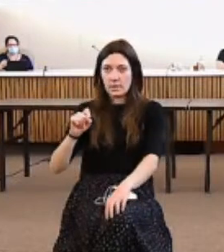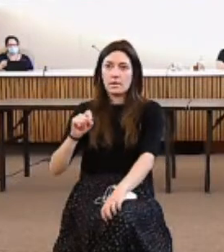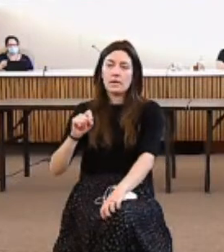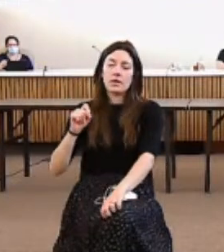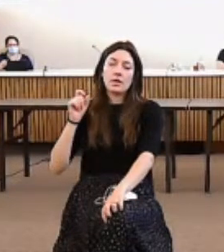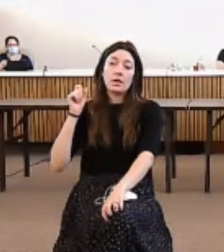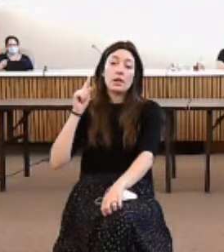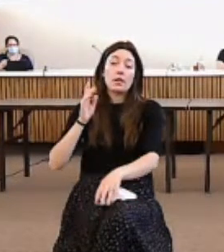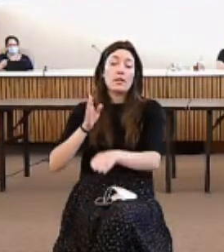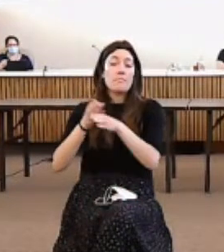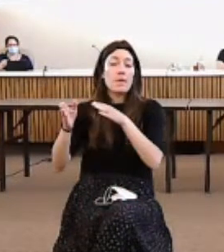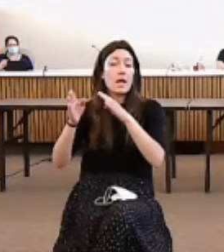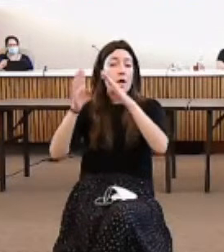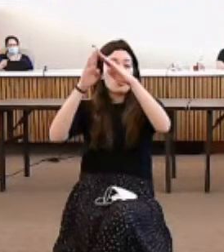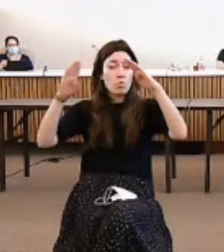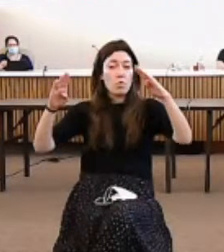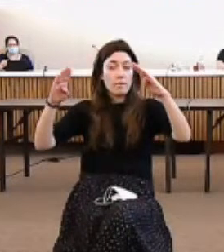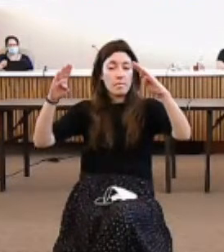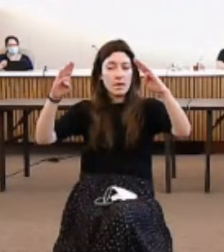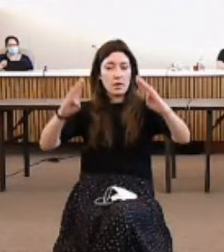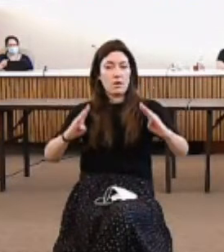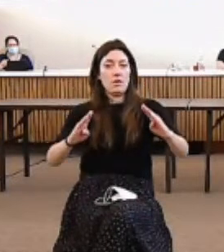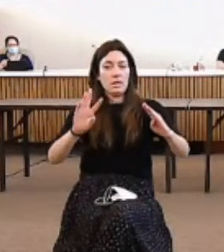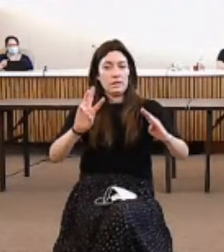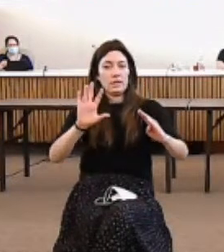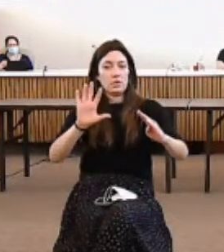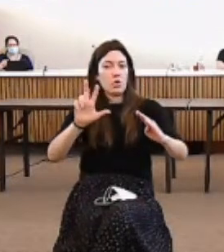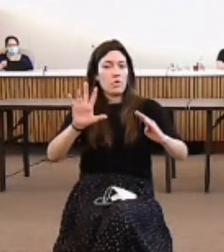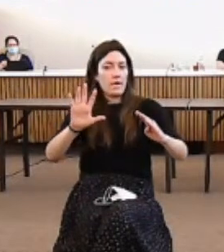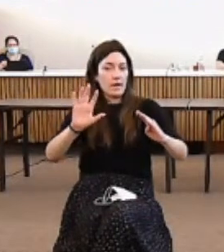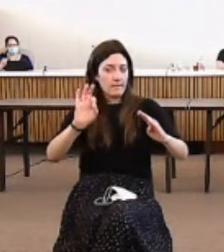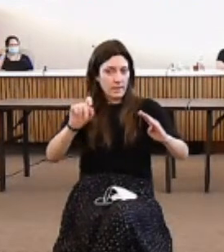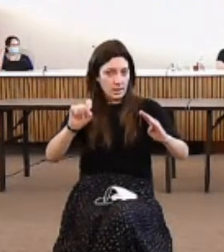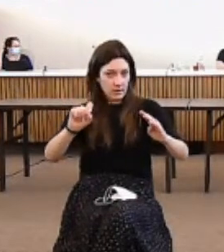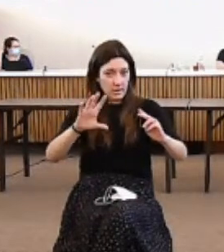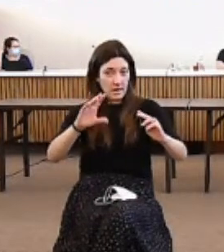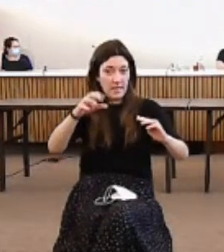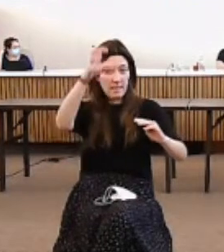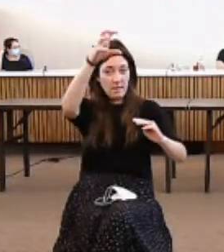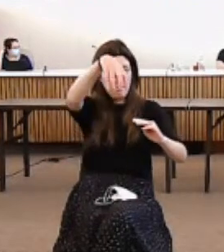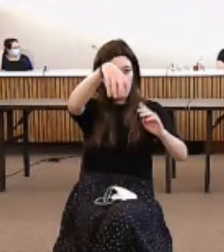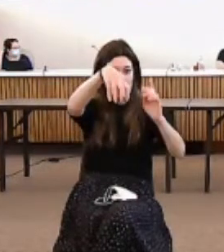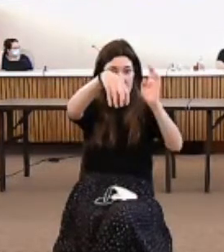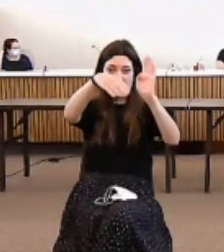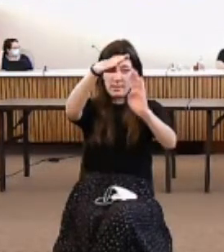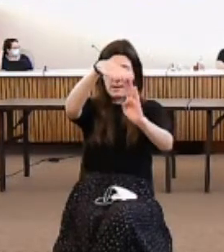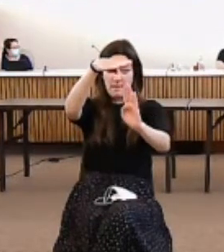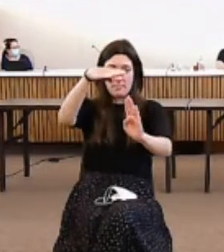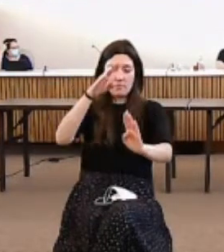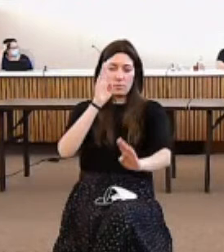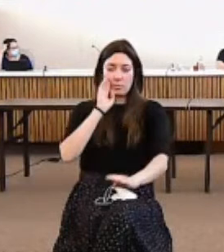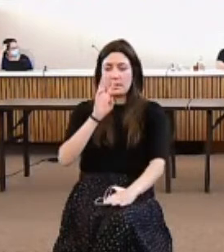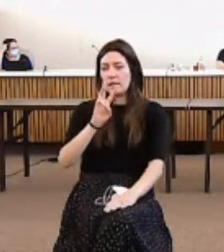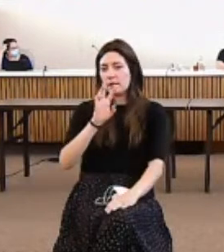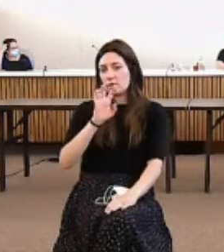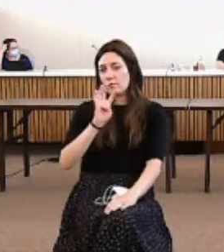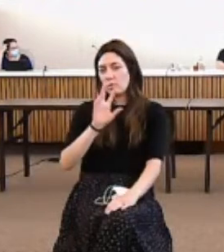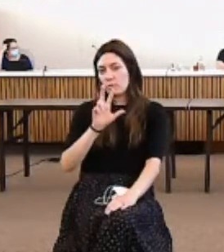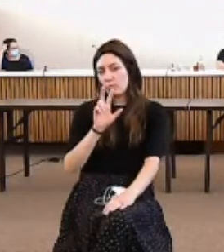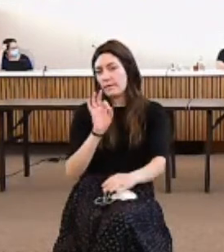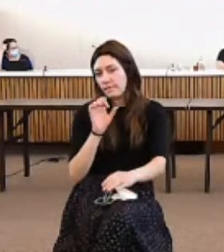The main roof line would be at 635 feet and the top of the cupola be at 643